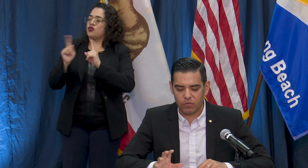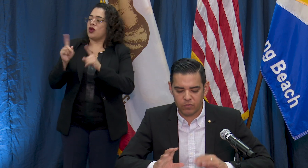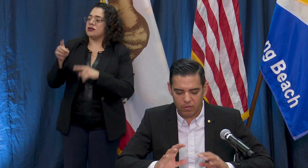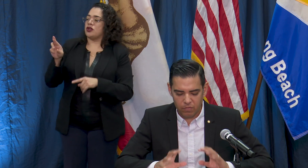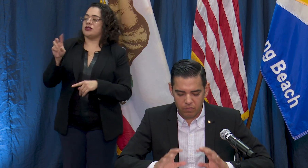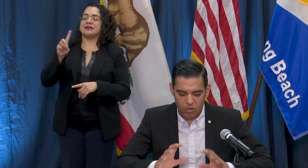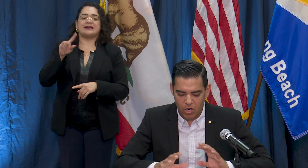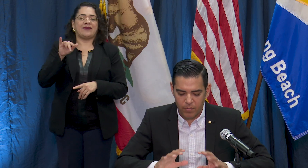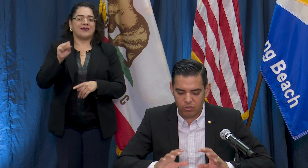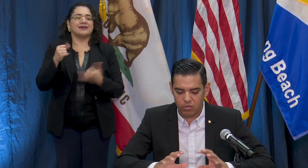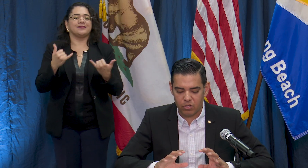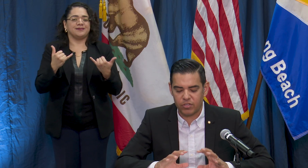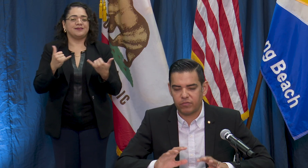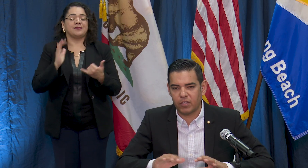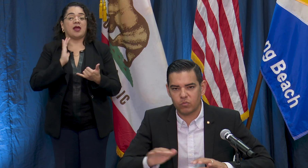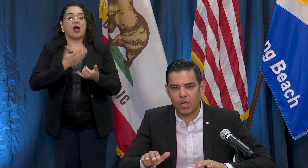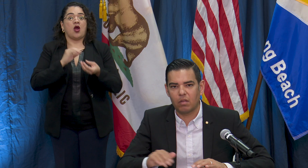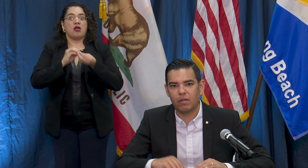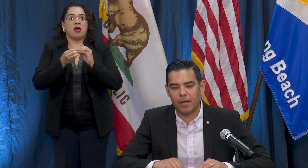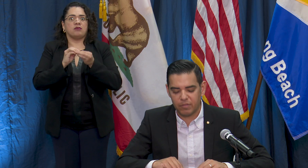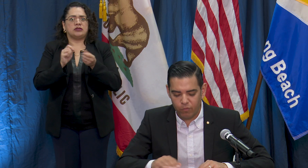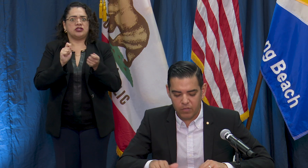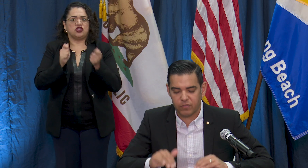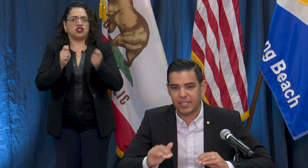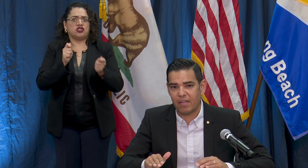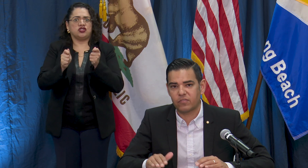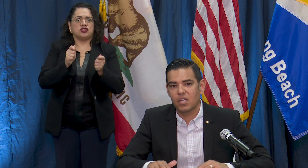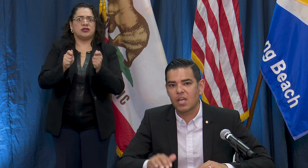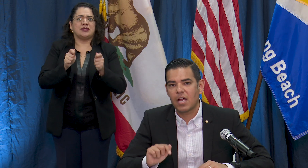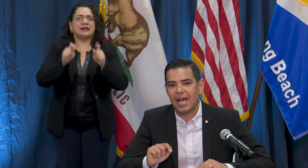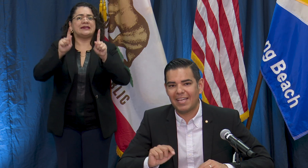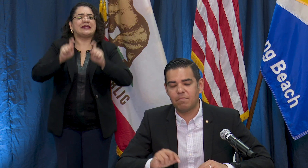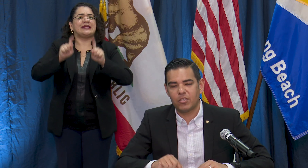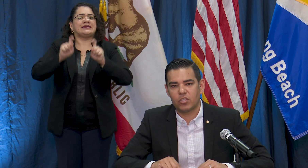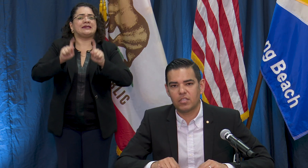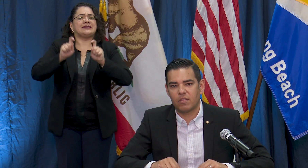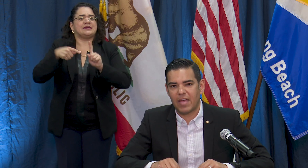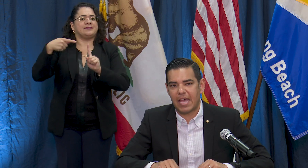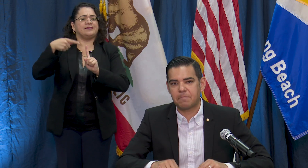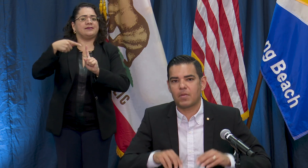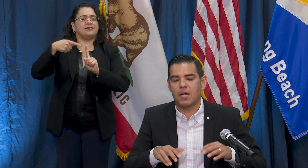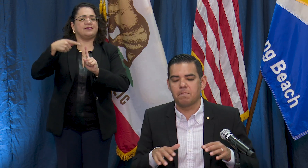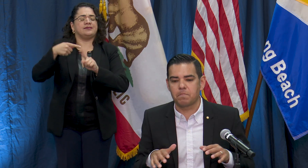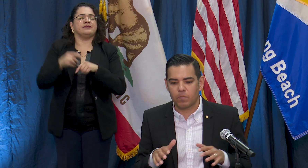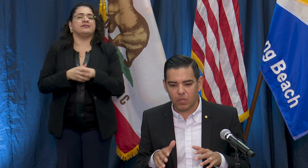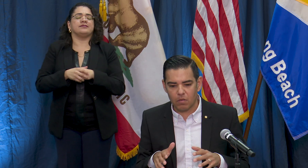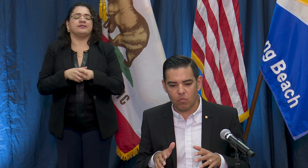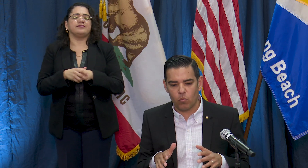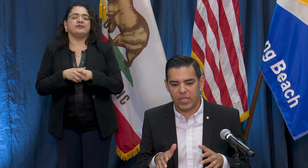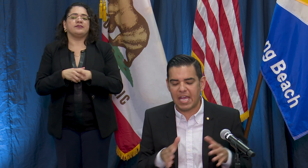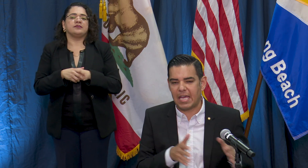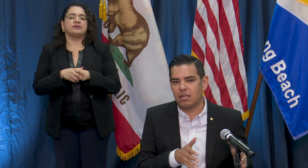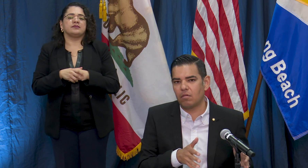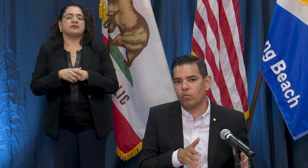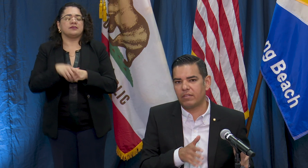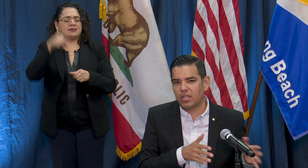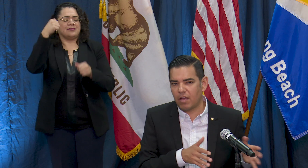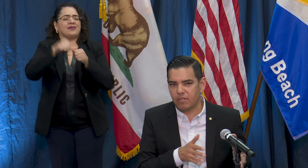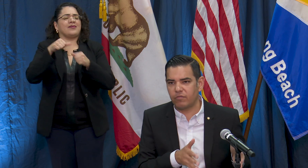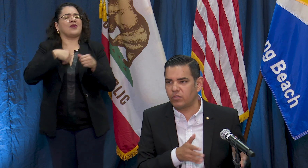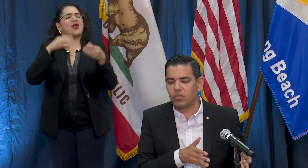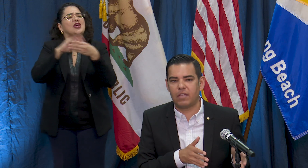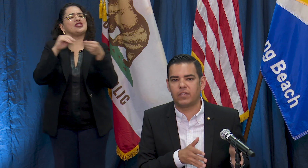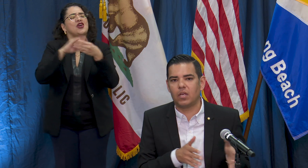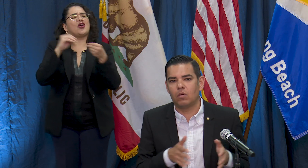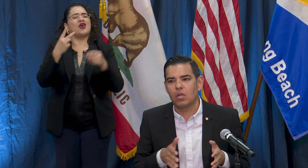today, our numbers are shifting as well as far as the tests. I had mentioned that we had done,